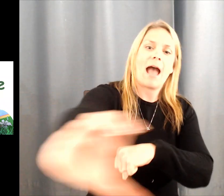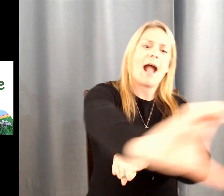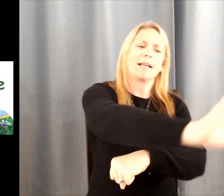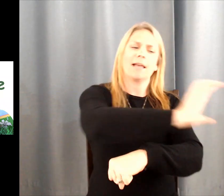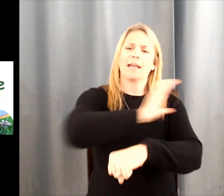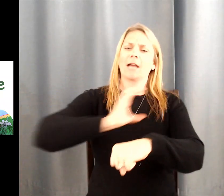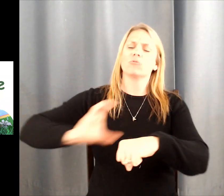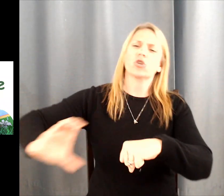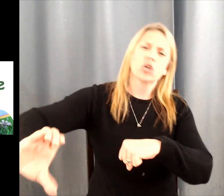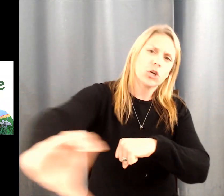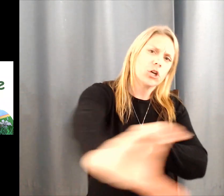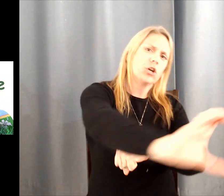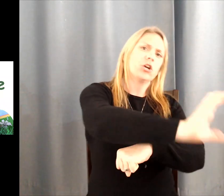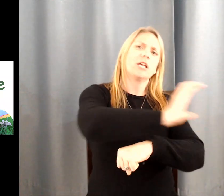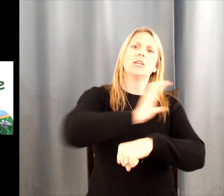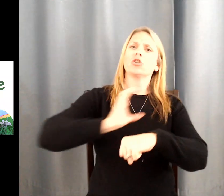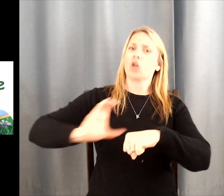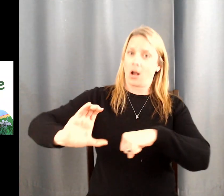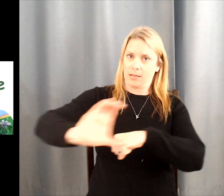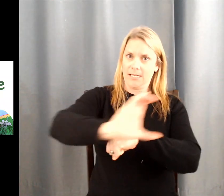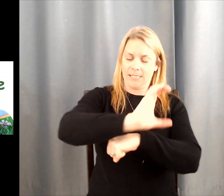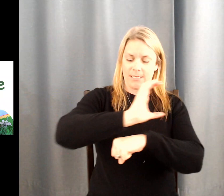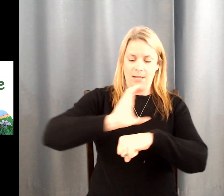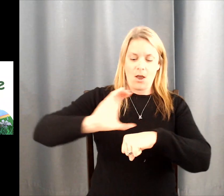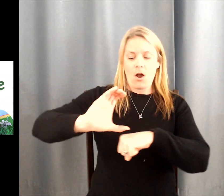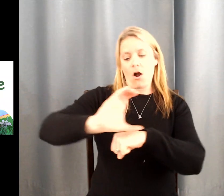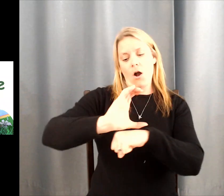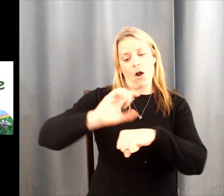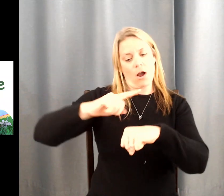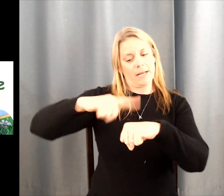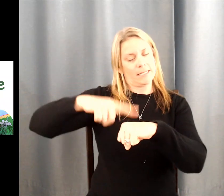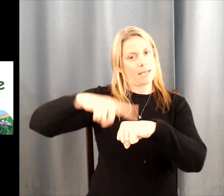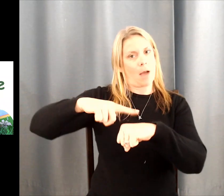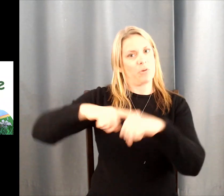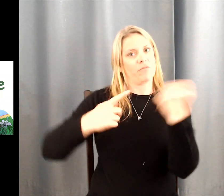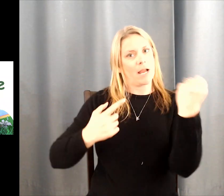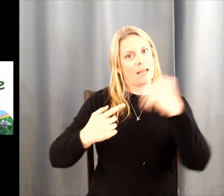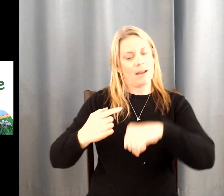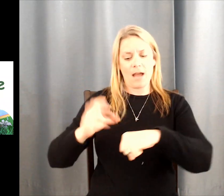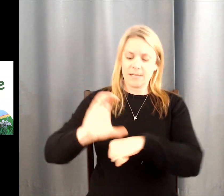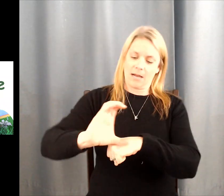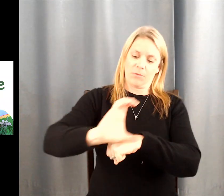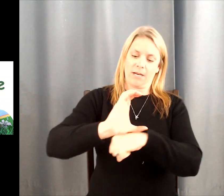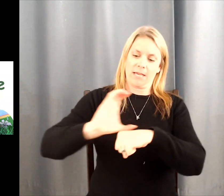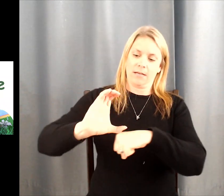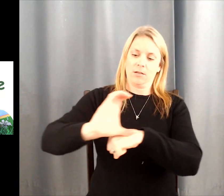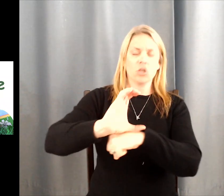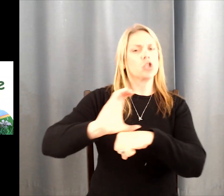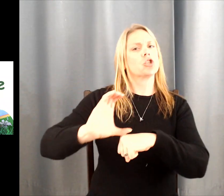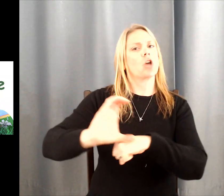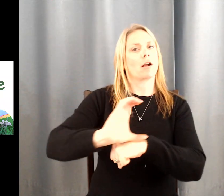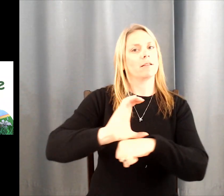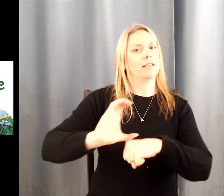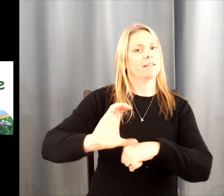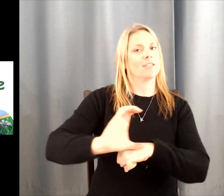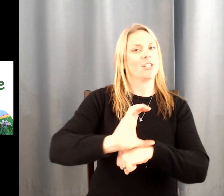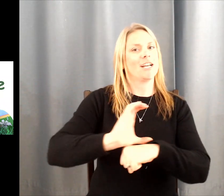like I'm churning chocolate on top of my non-dominant hand. Chocolate, just